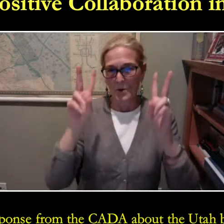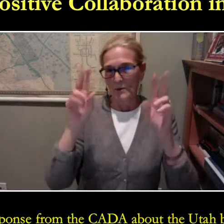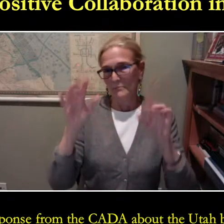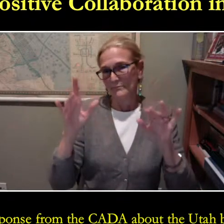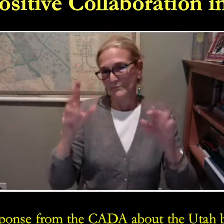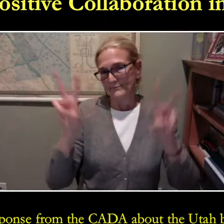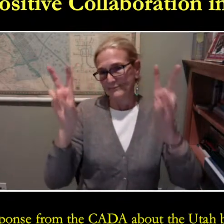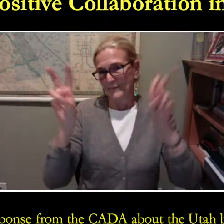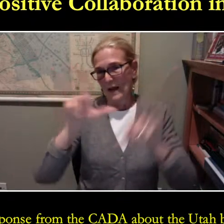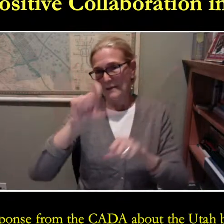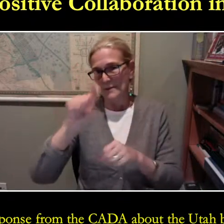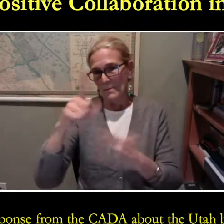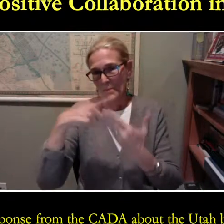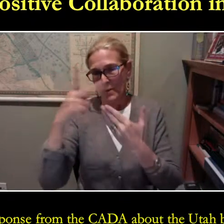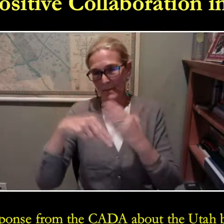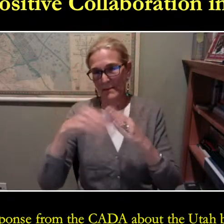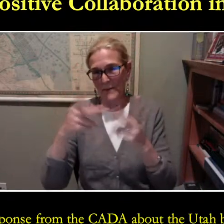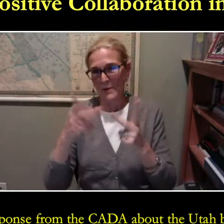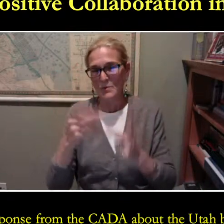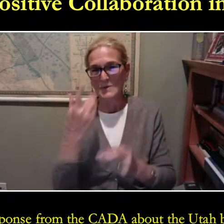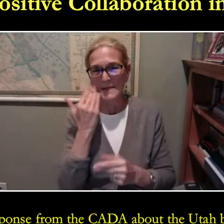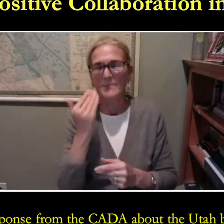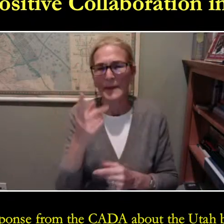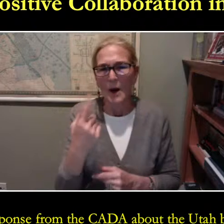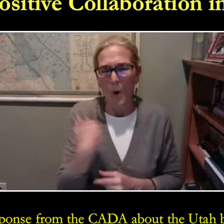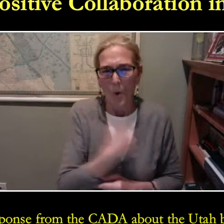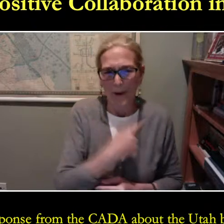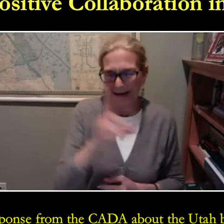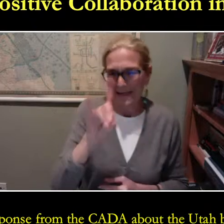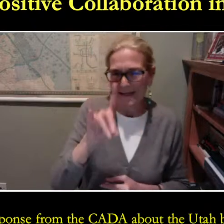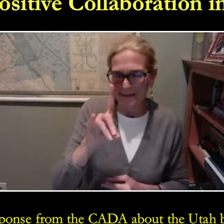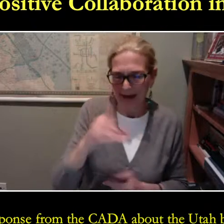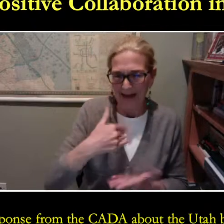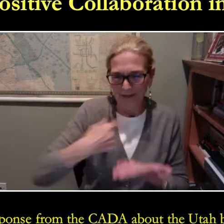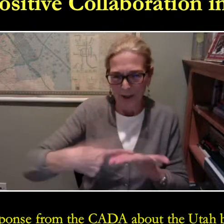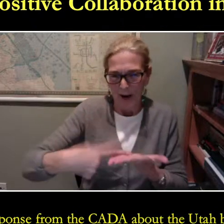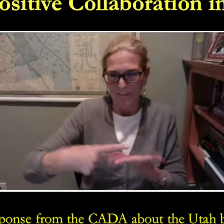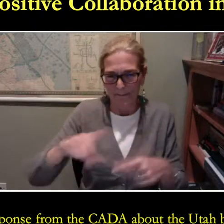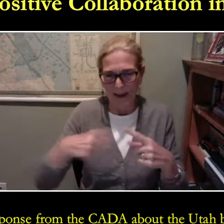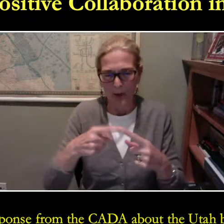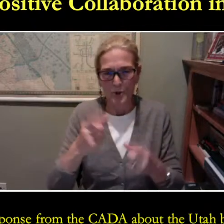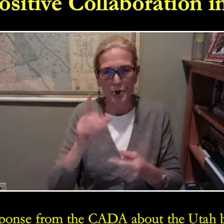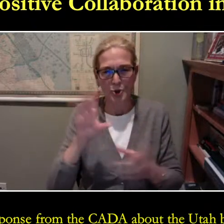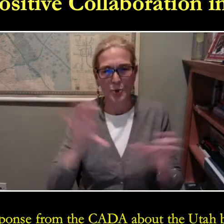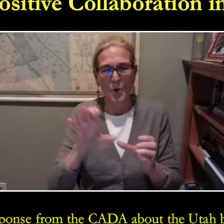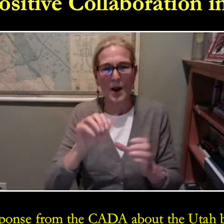program being shut down while quote leaving the LSL program in place.